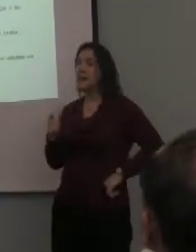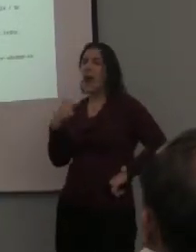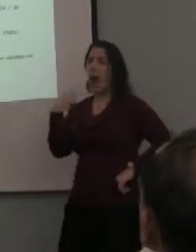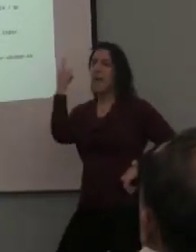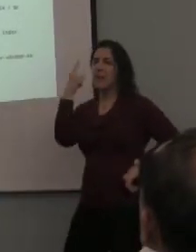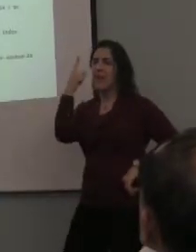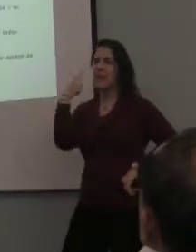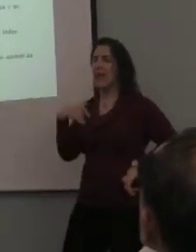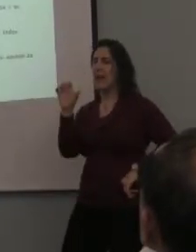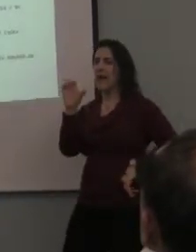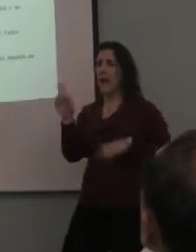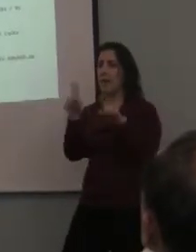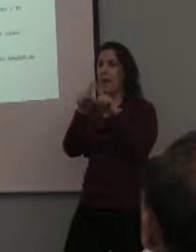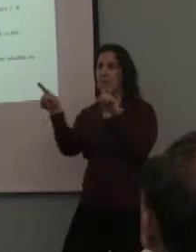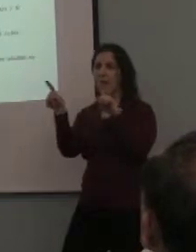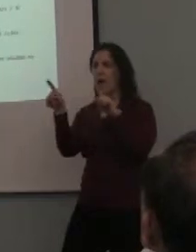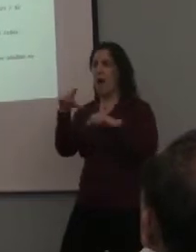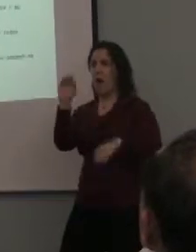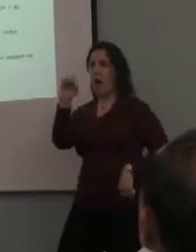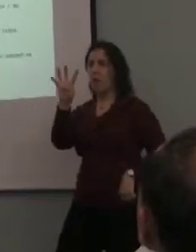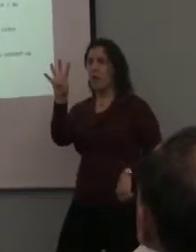field 043.